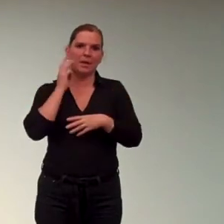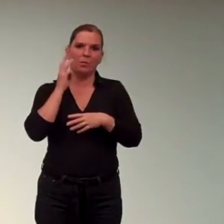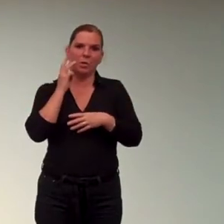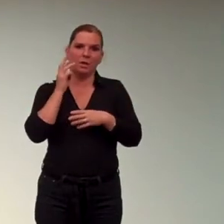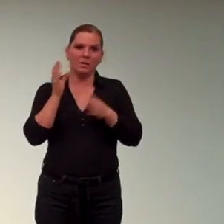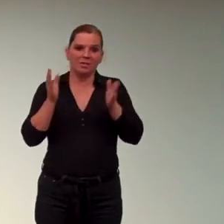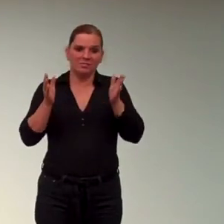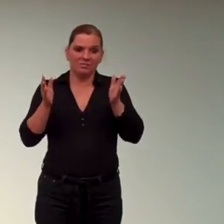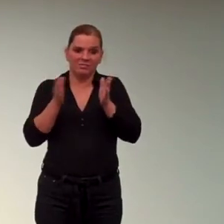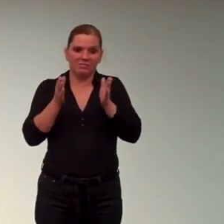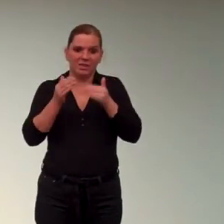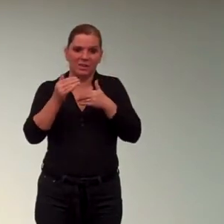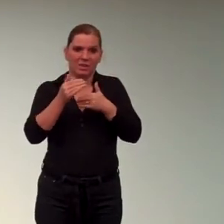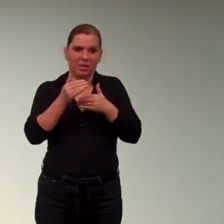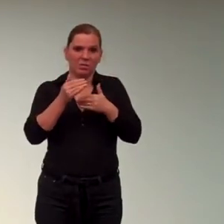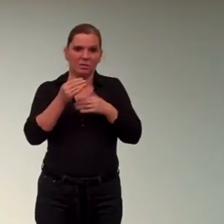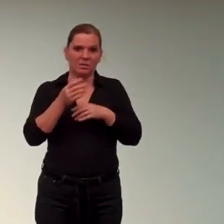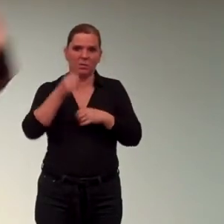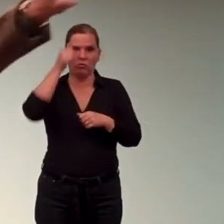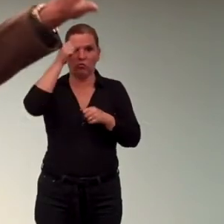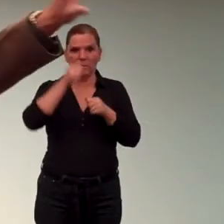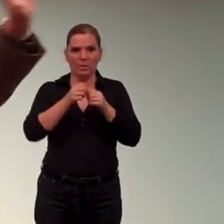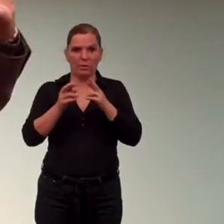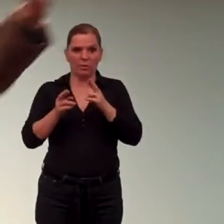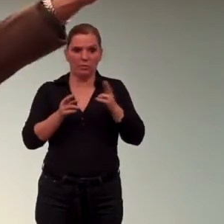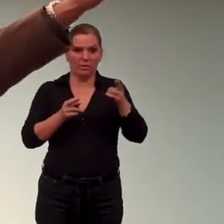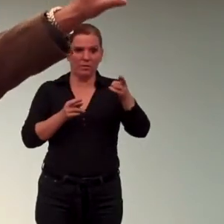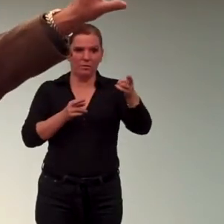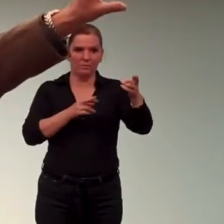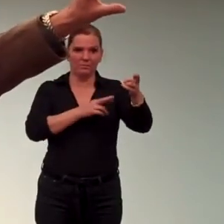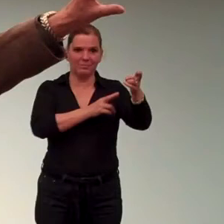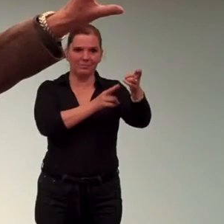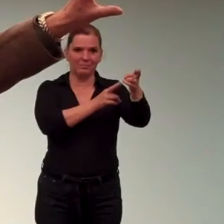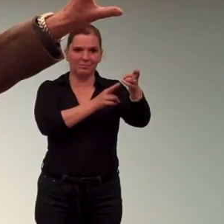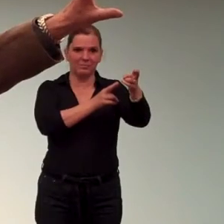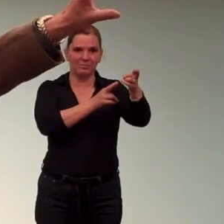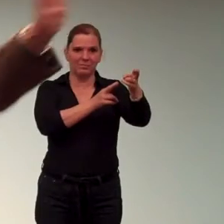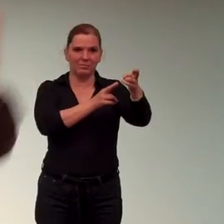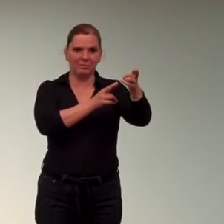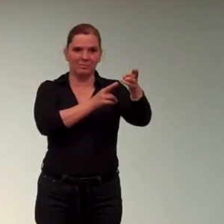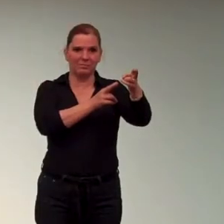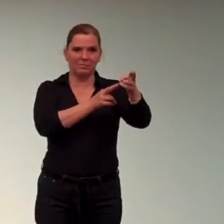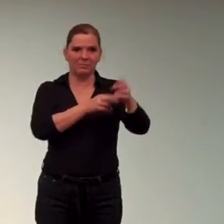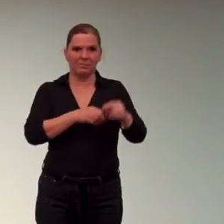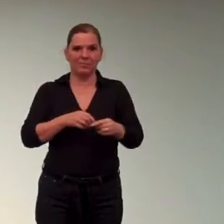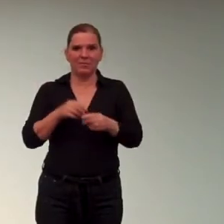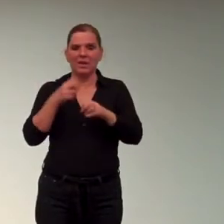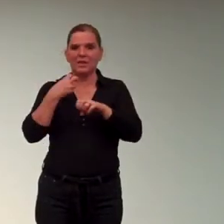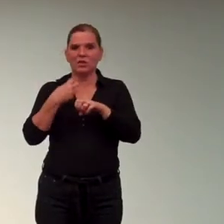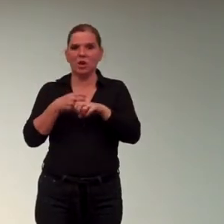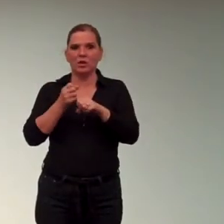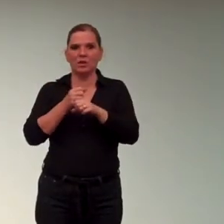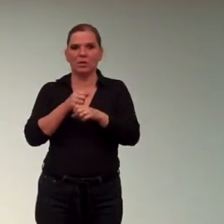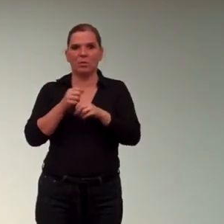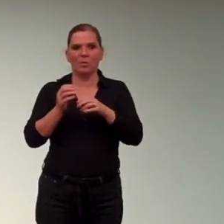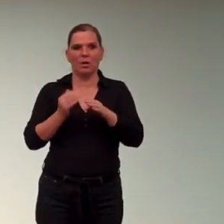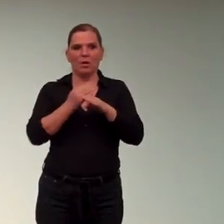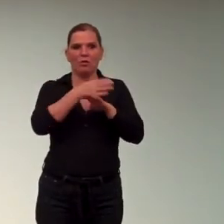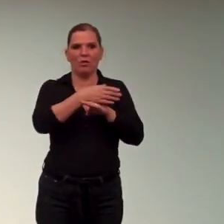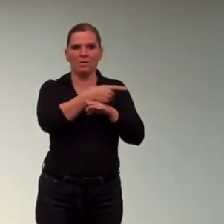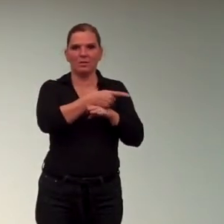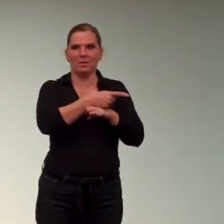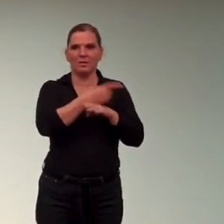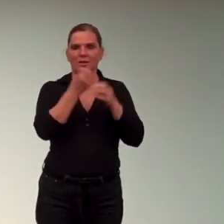hemmed in. Remember, the river is also a boundary for another state. It's difficult to go that way.